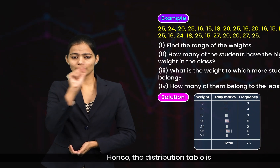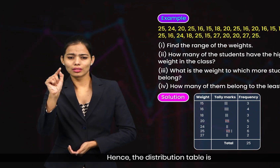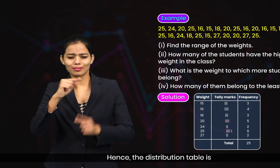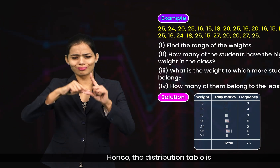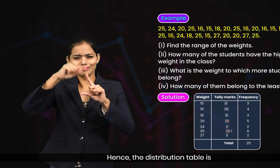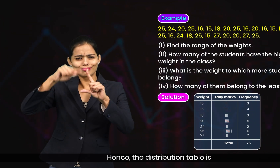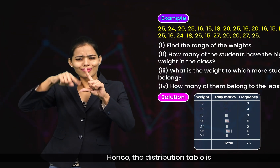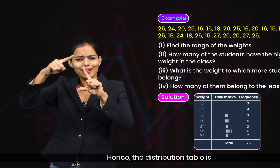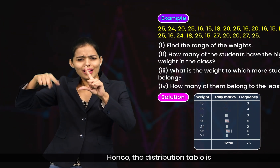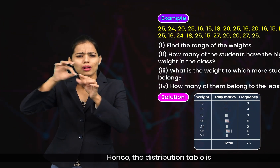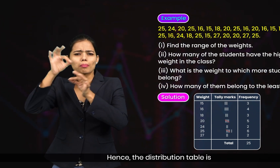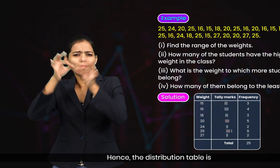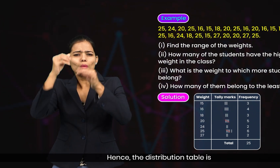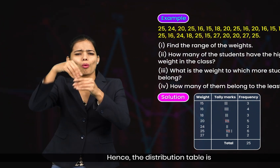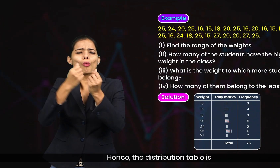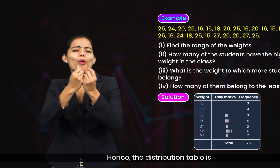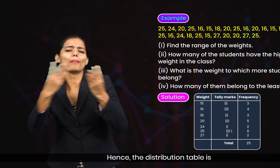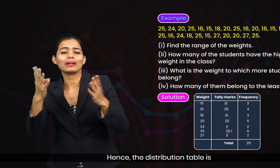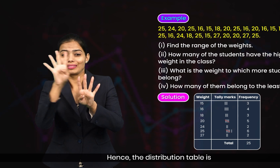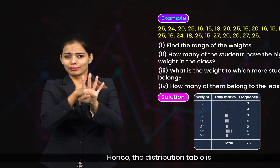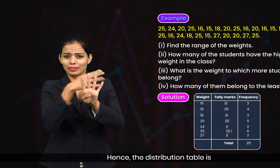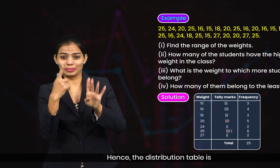Hence, the distribution table is